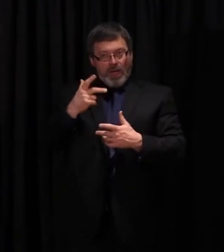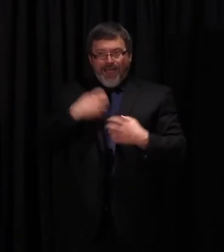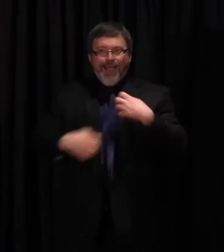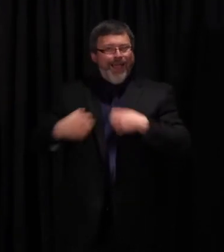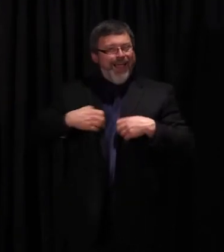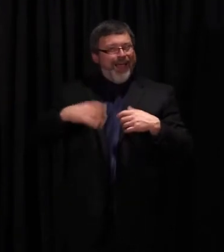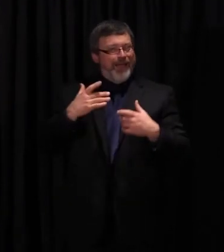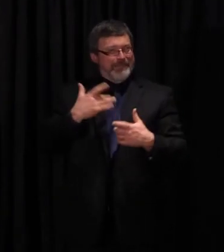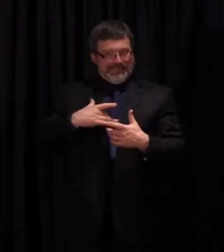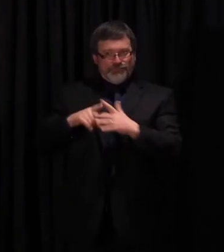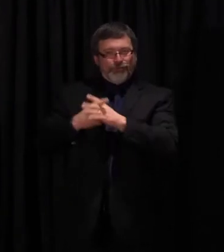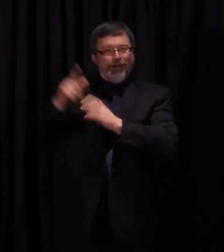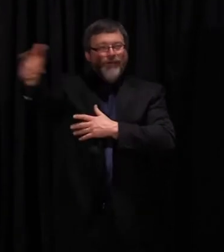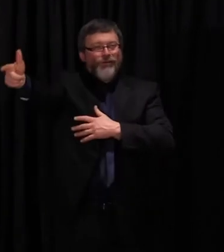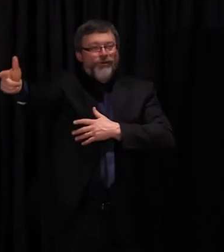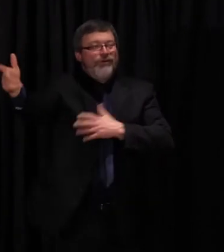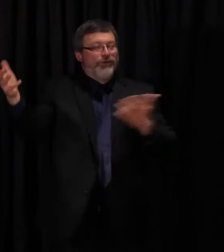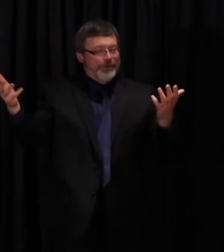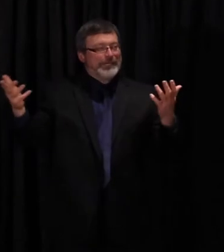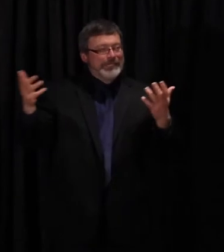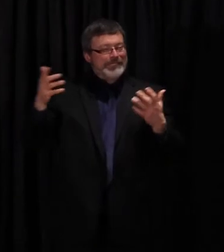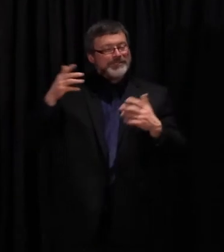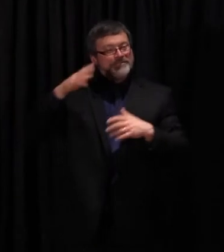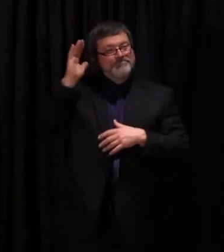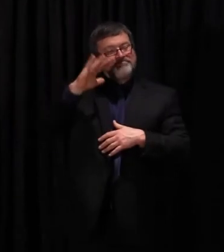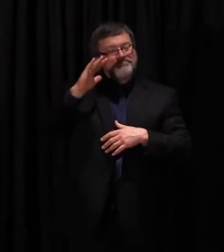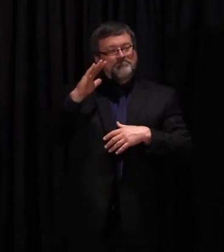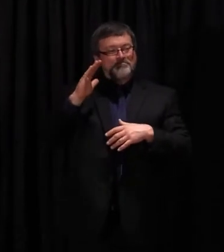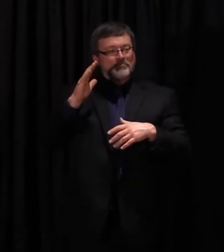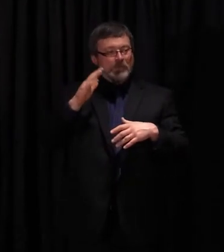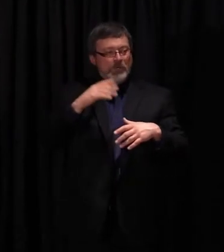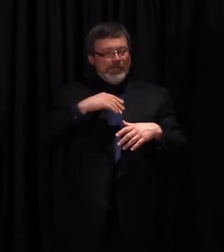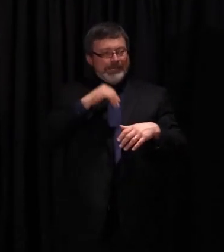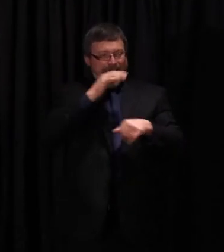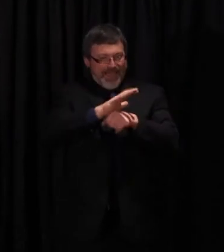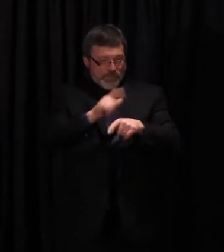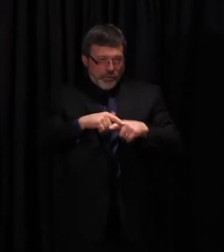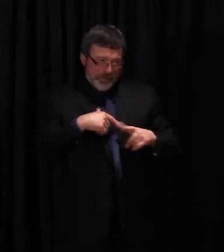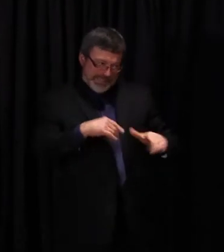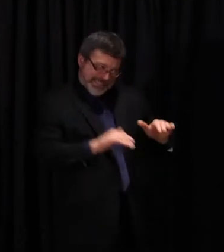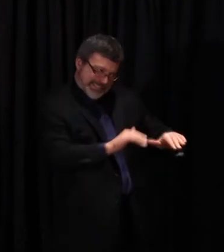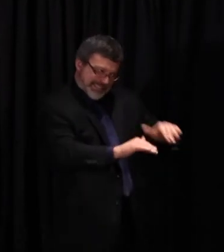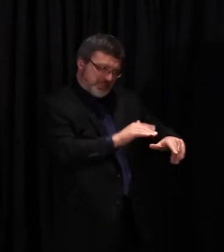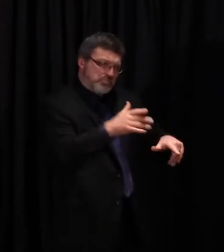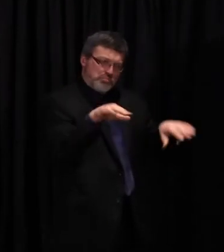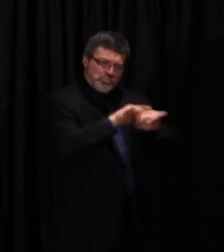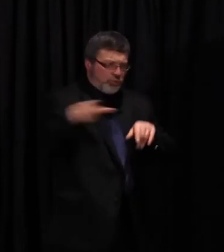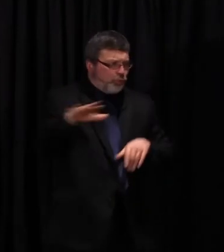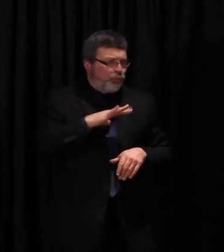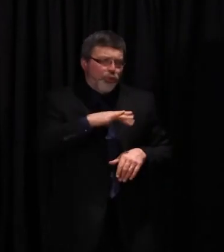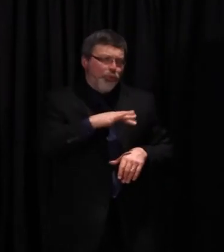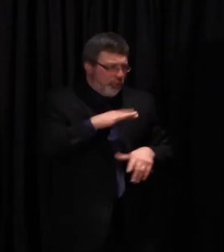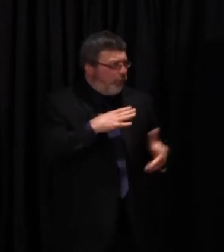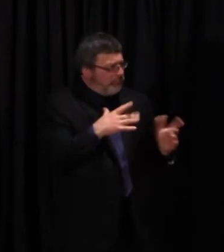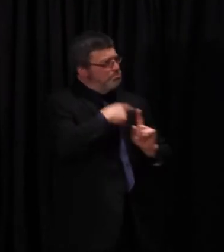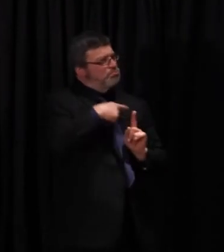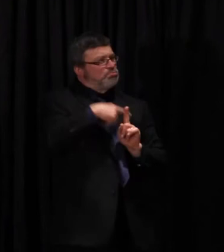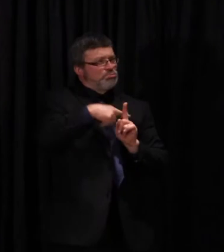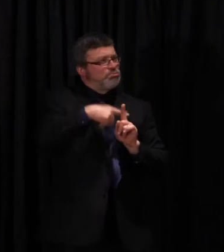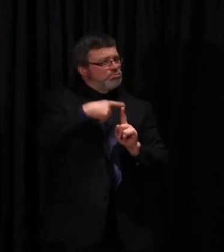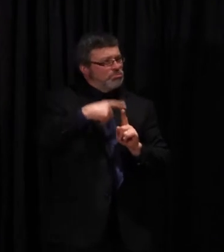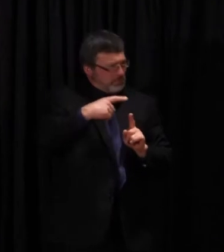For far too long, we haven't done enough to point students towards these great opportunities to build a real future for themselves.